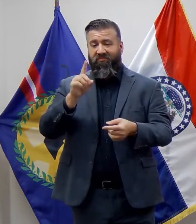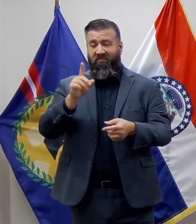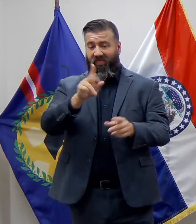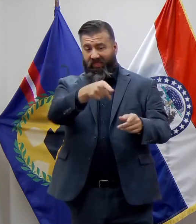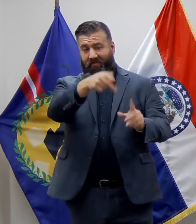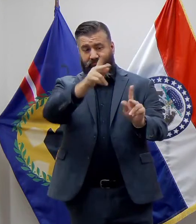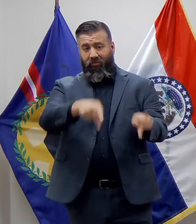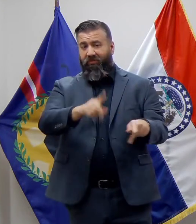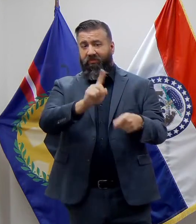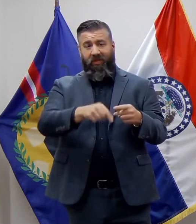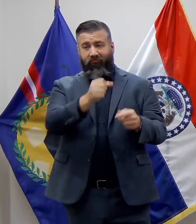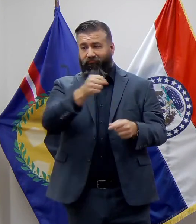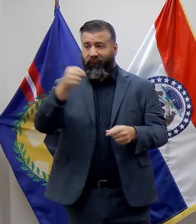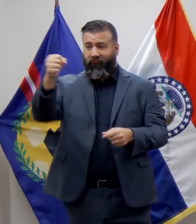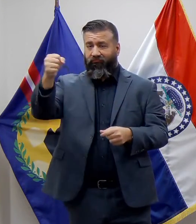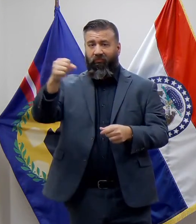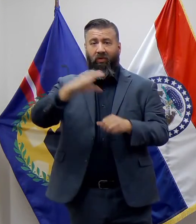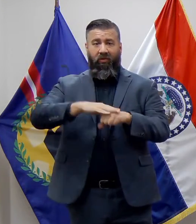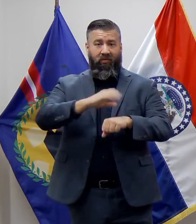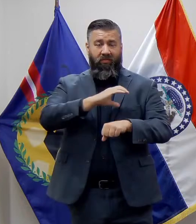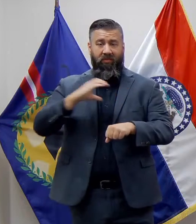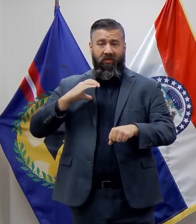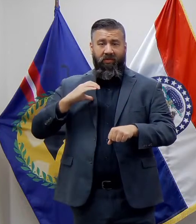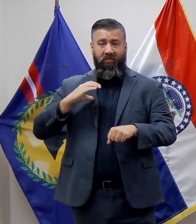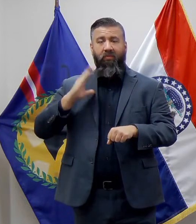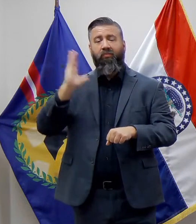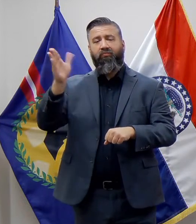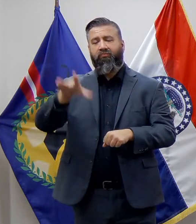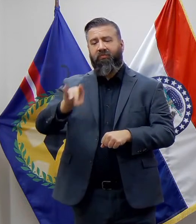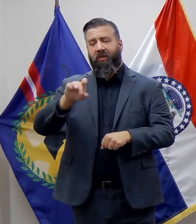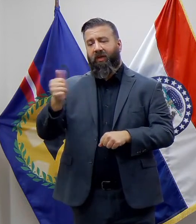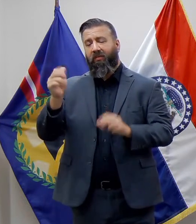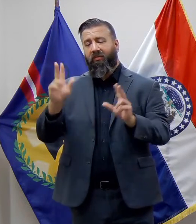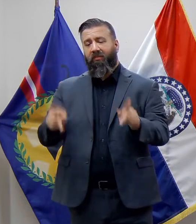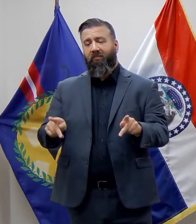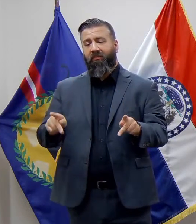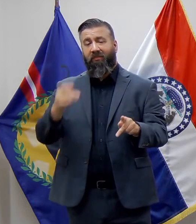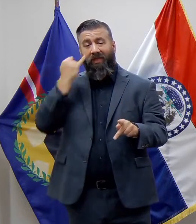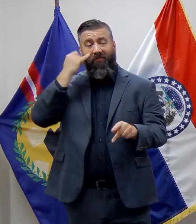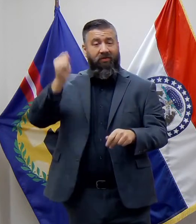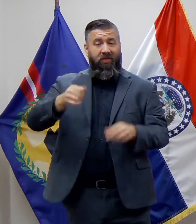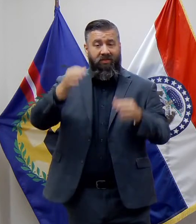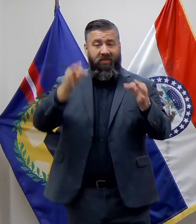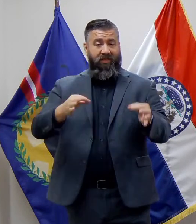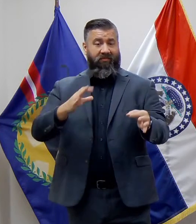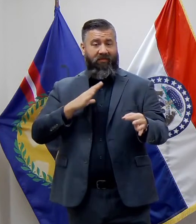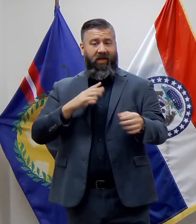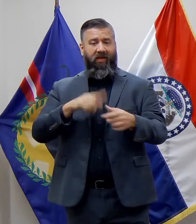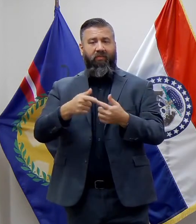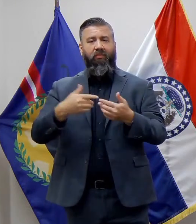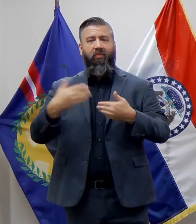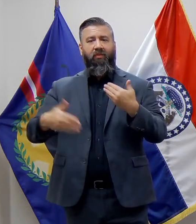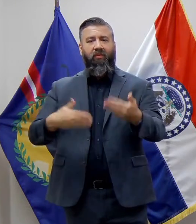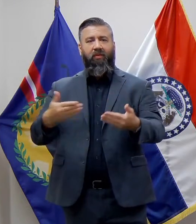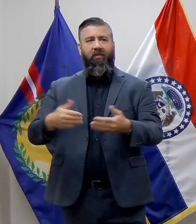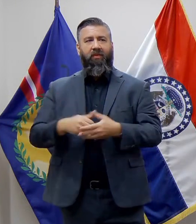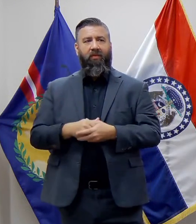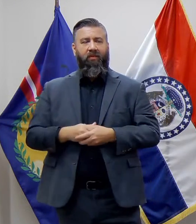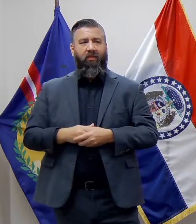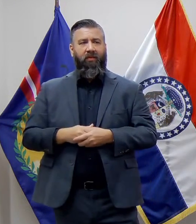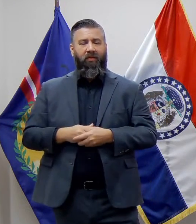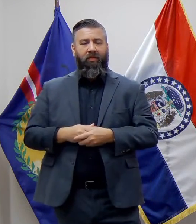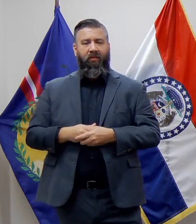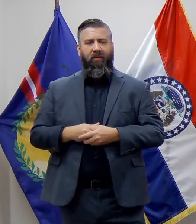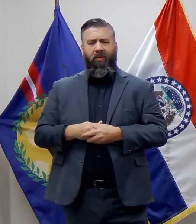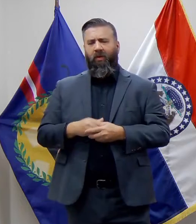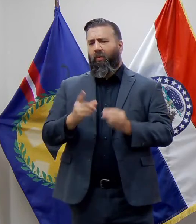redistricting commission, then we'll appoint someone else. If the judge decides that it's just fine, then we'll move forward. One last question on this topic. You served on this commission,